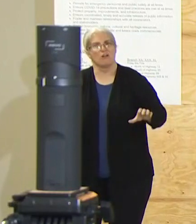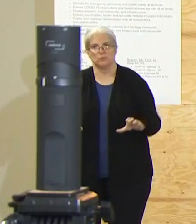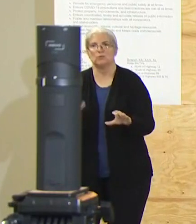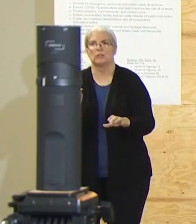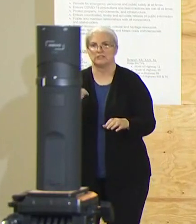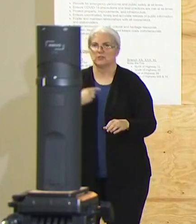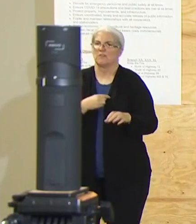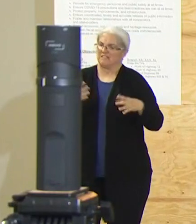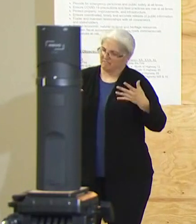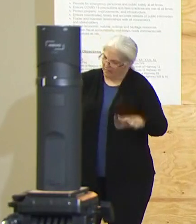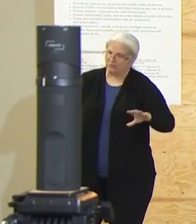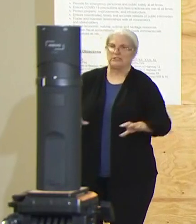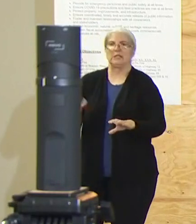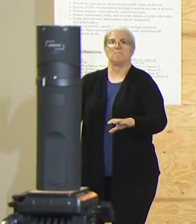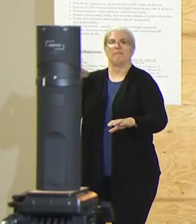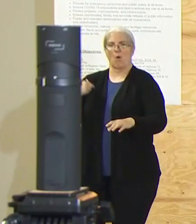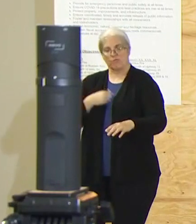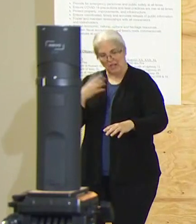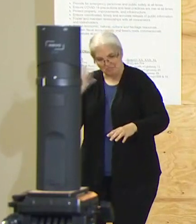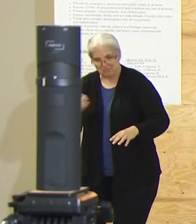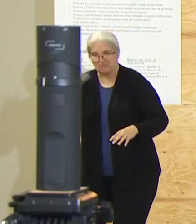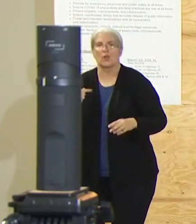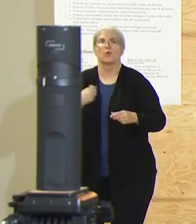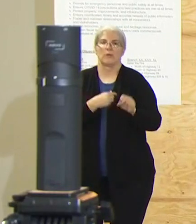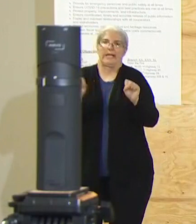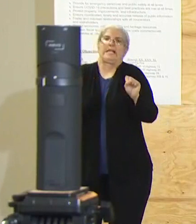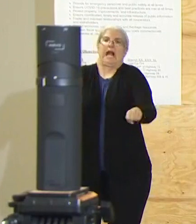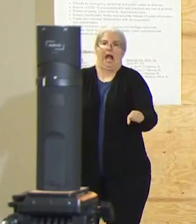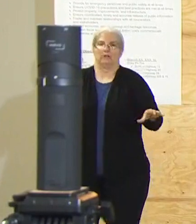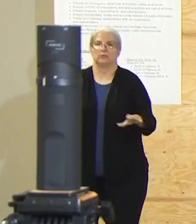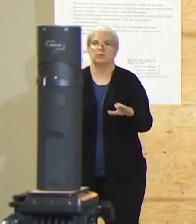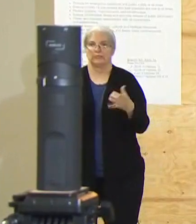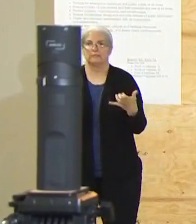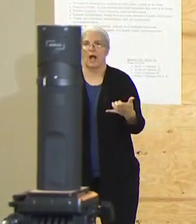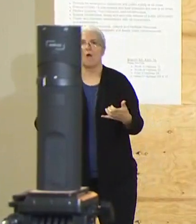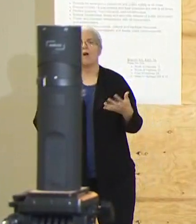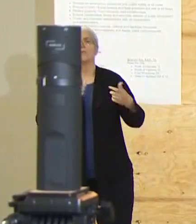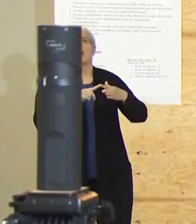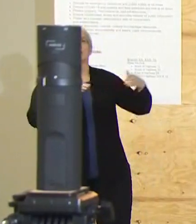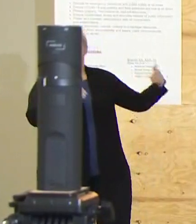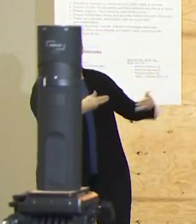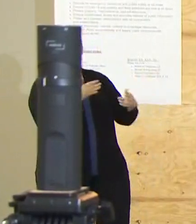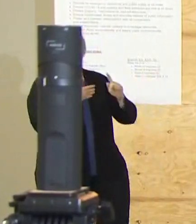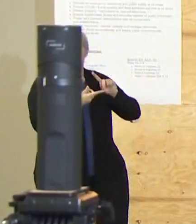And I'd like to introduce my good friend, Assemblymember Jim Wood.